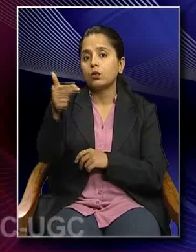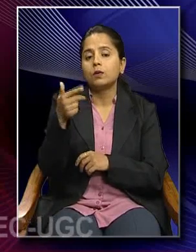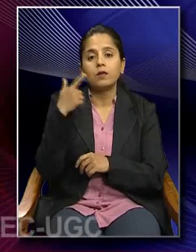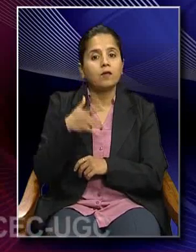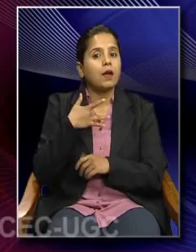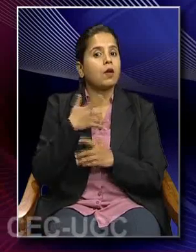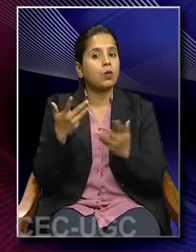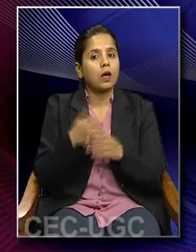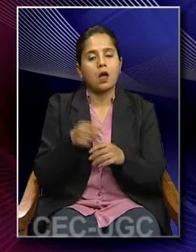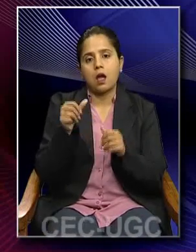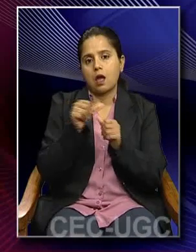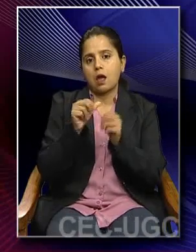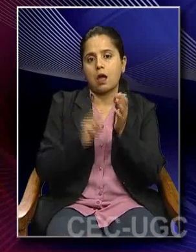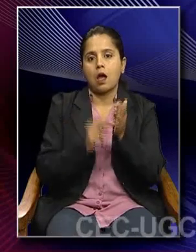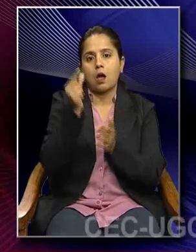as Anuma.